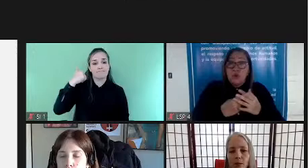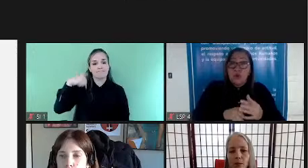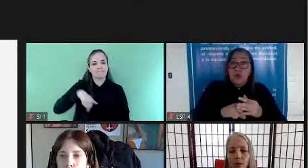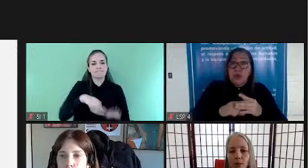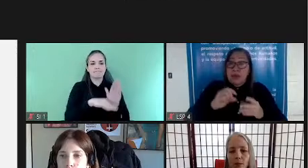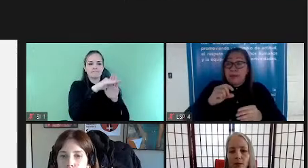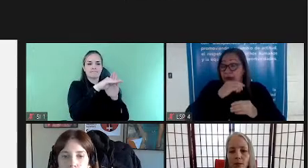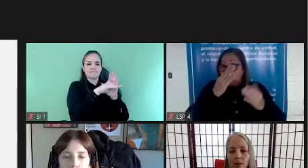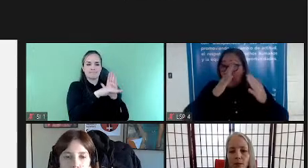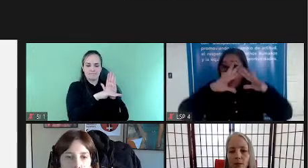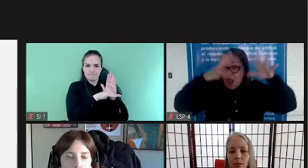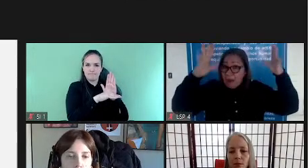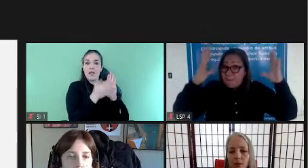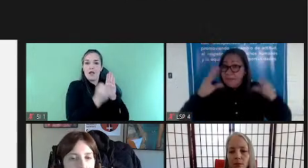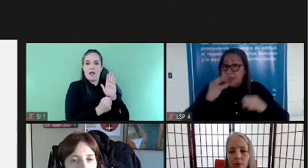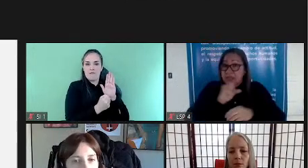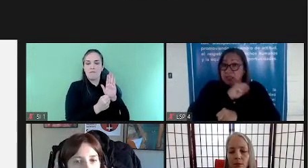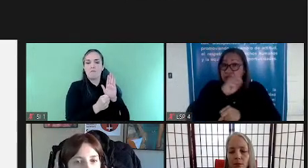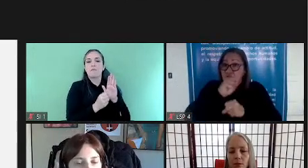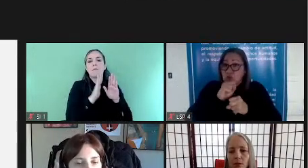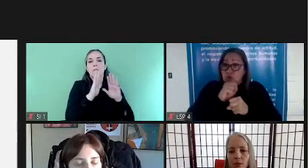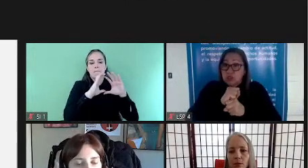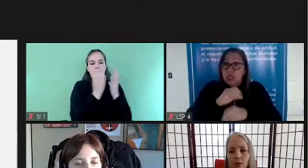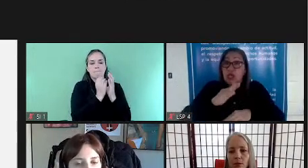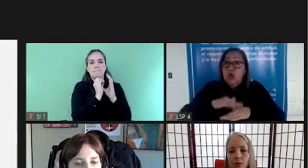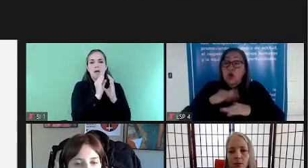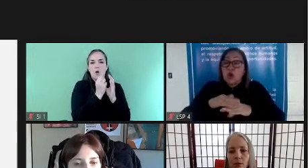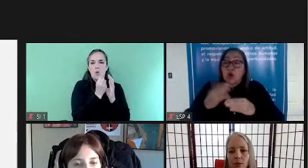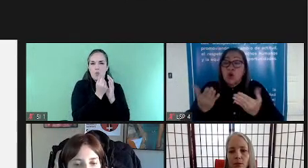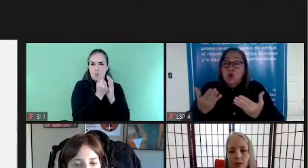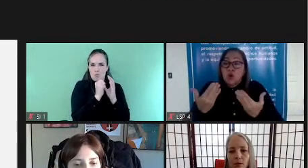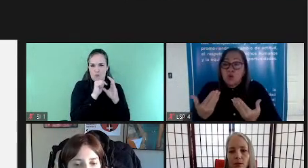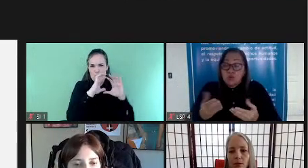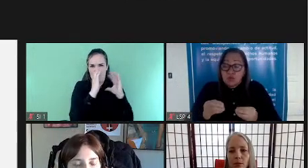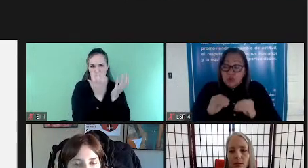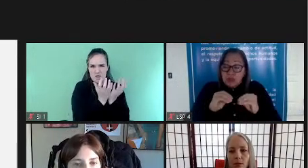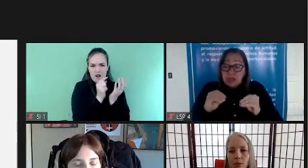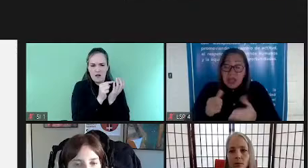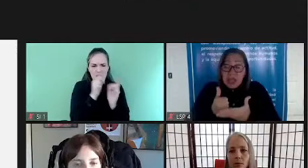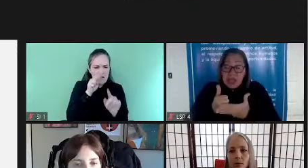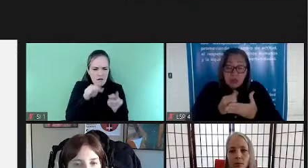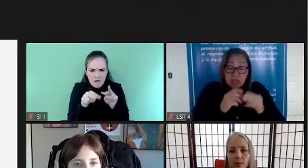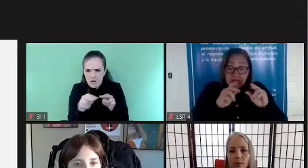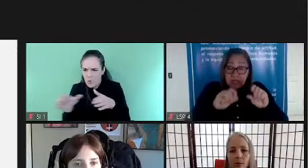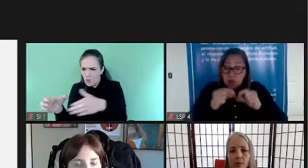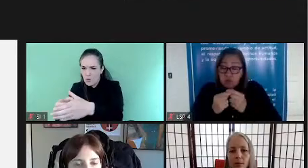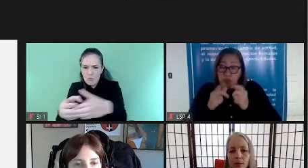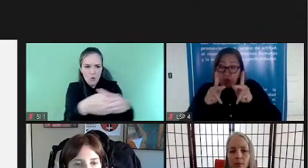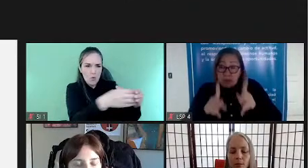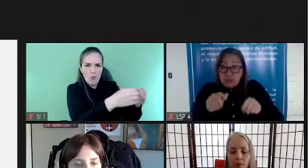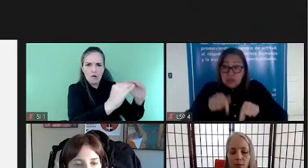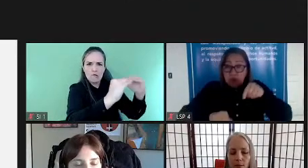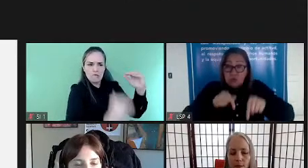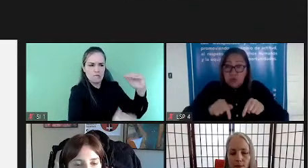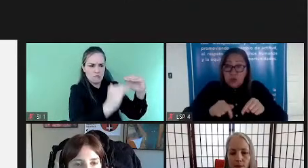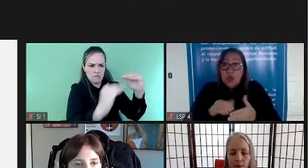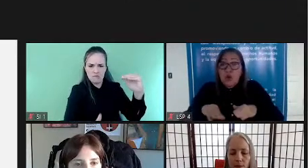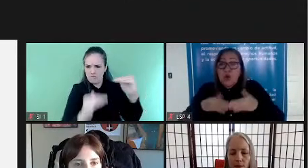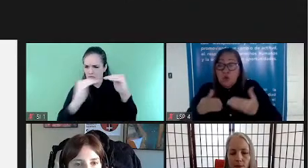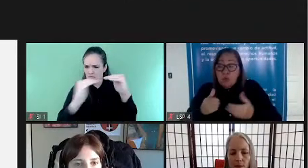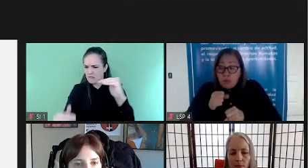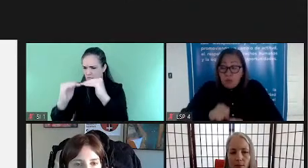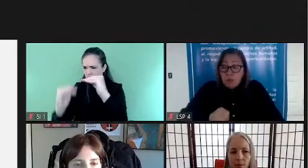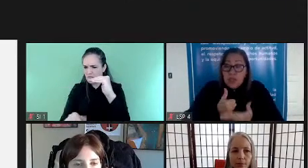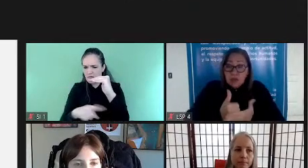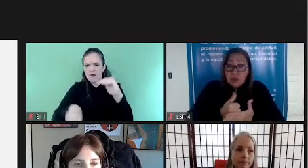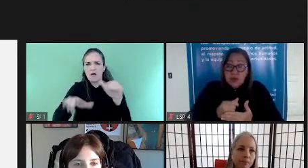starting with the environmental social framework as well as the directive of the world back on how to address the risks and impacts in